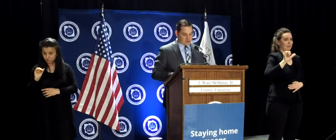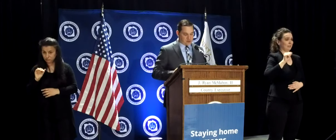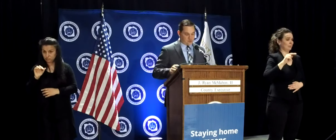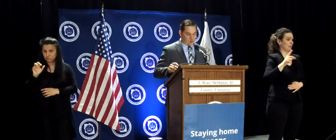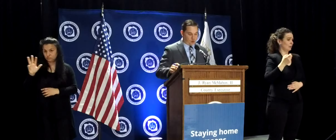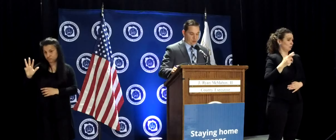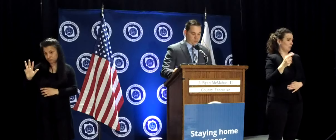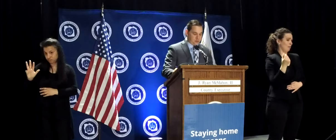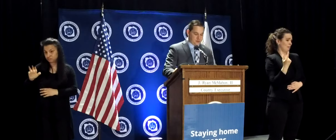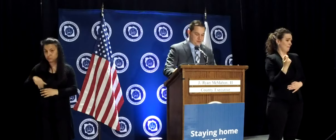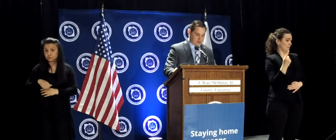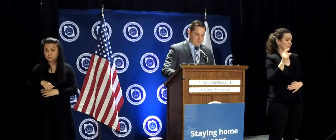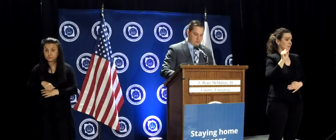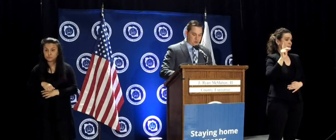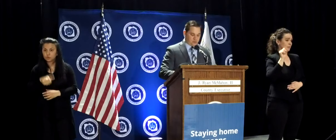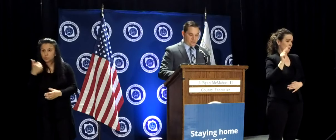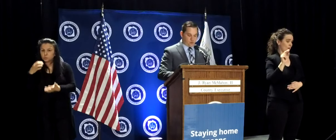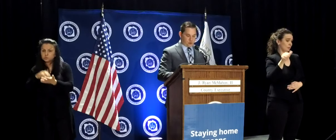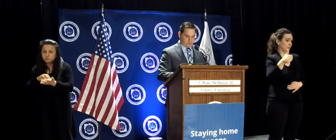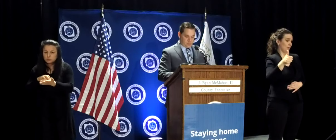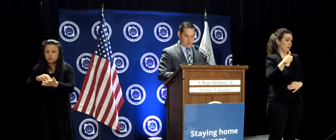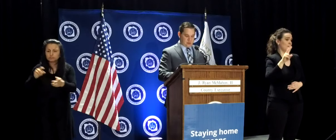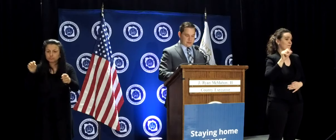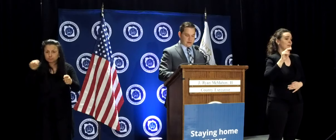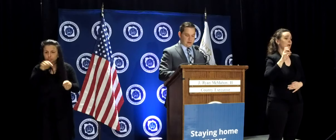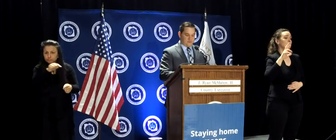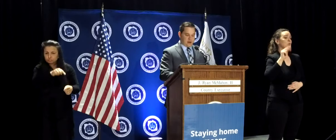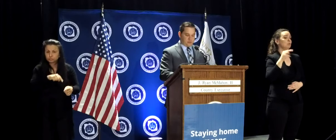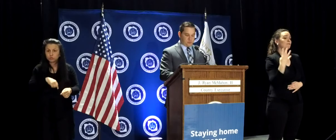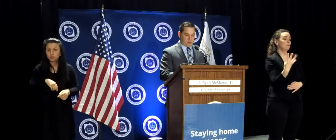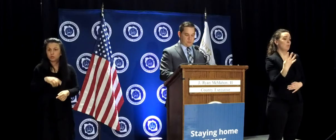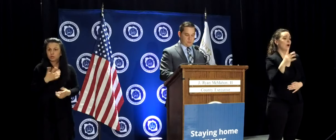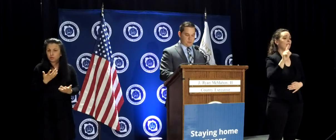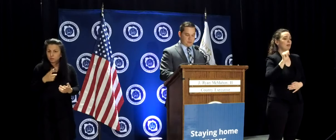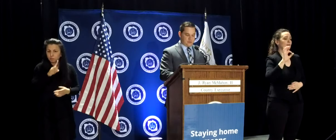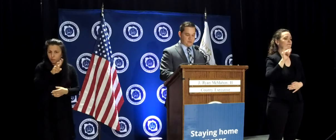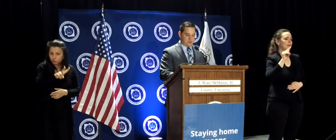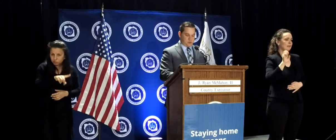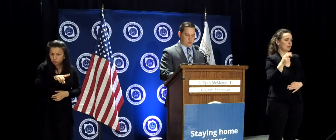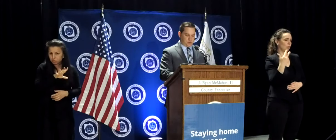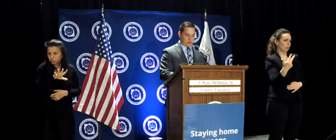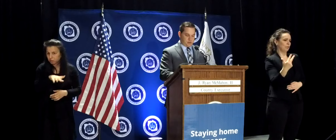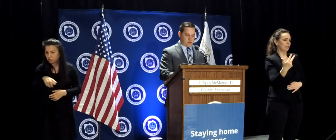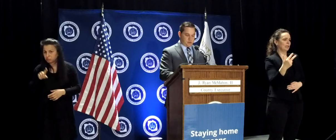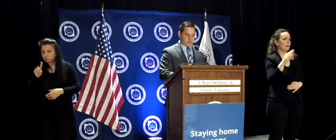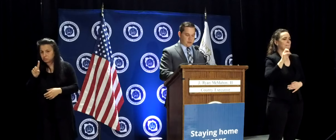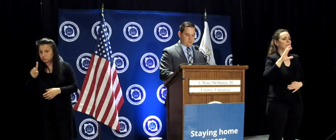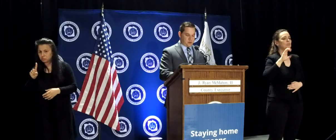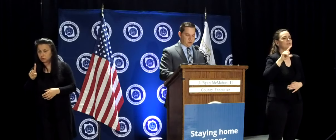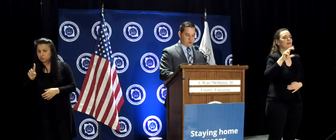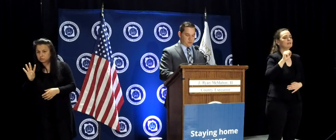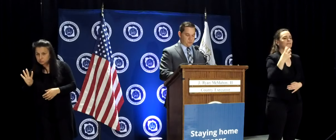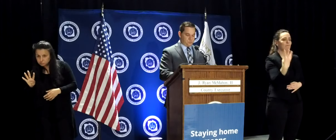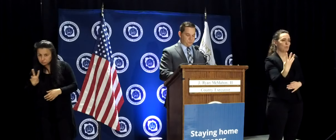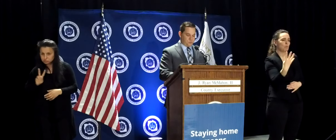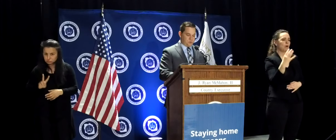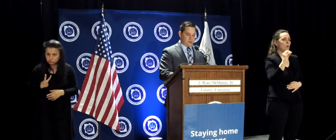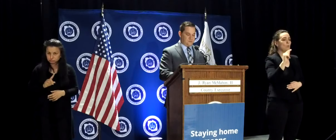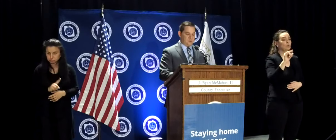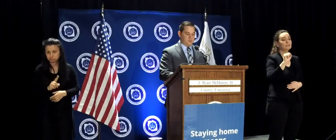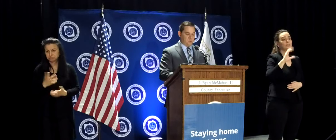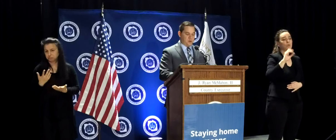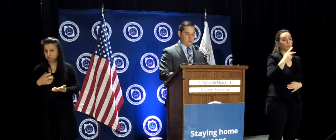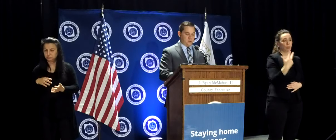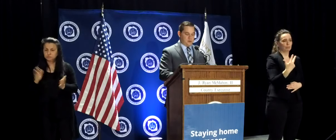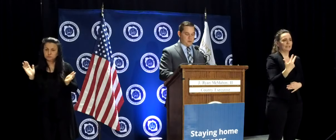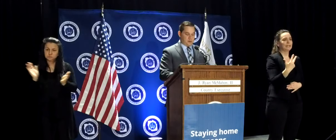Town of Marcellus 4, Town of Van Buren 4, Town of Lafayette 3, Town of Atisco 3, Town of Tully 2, Town